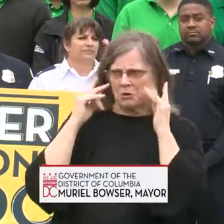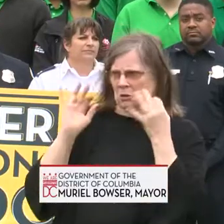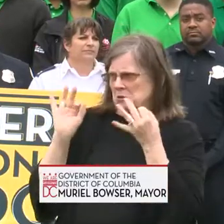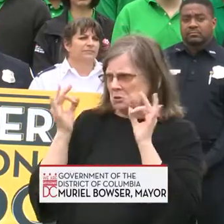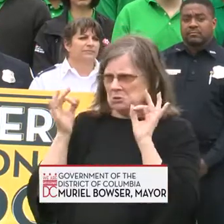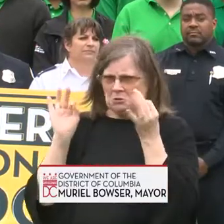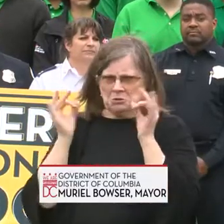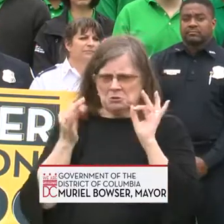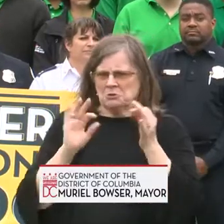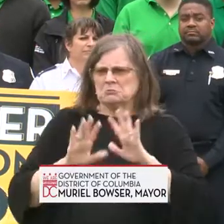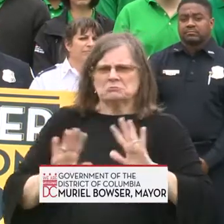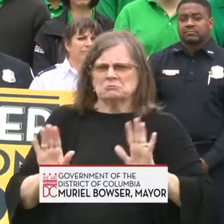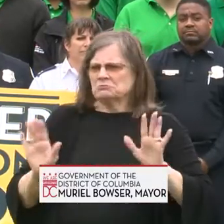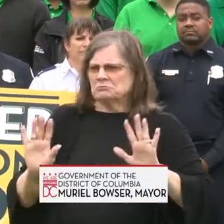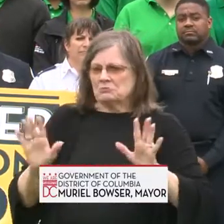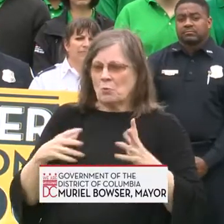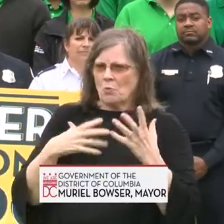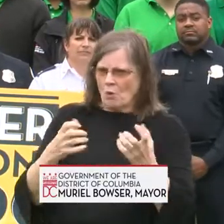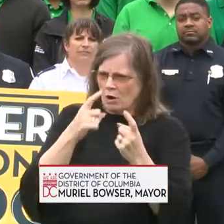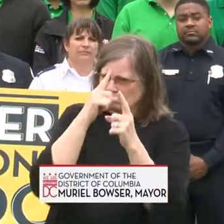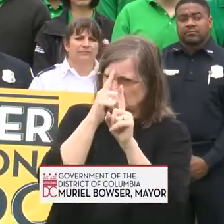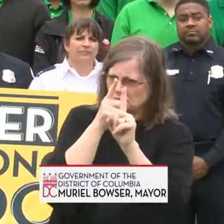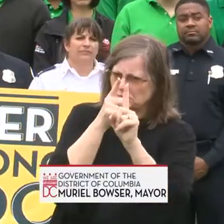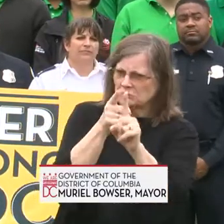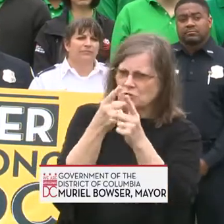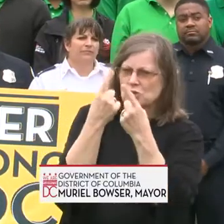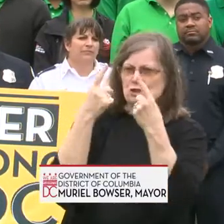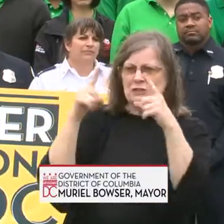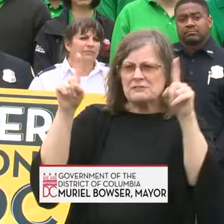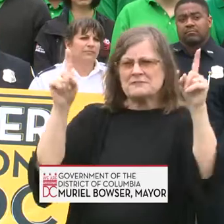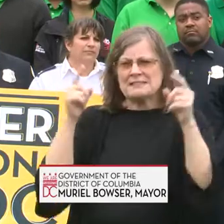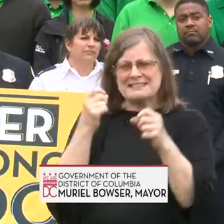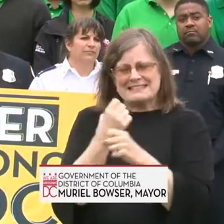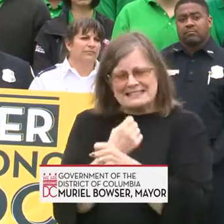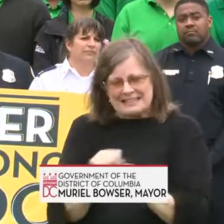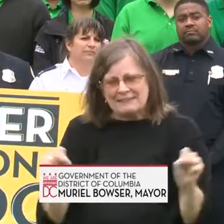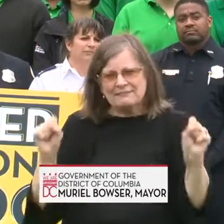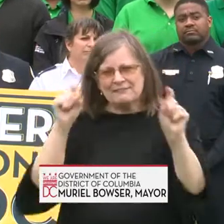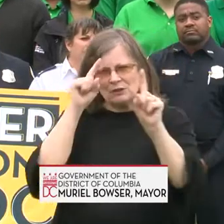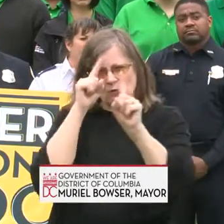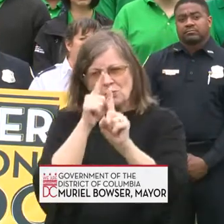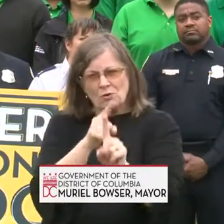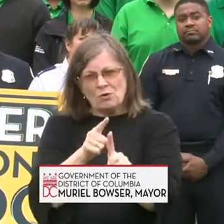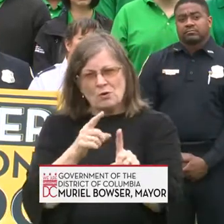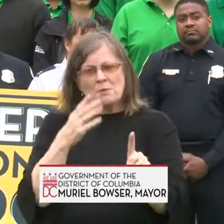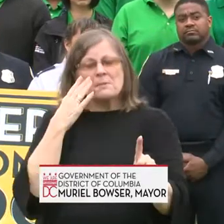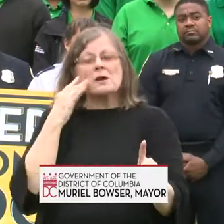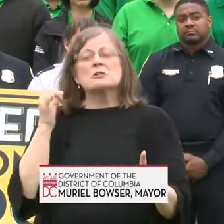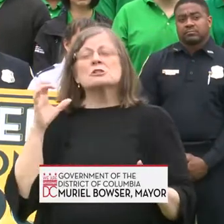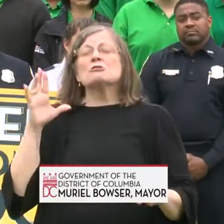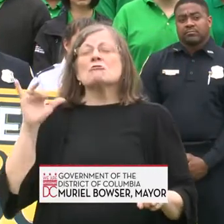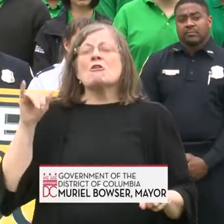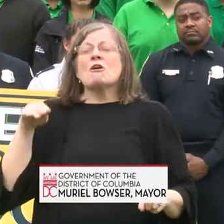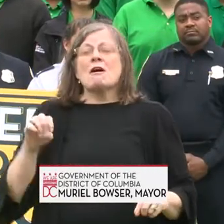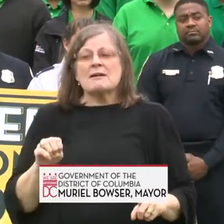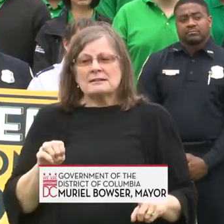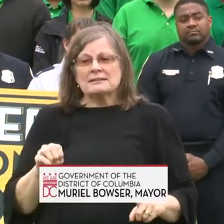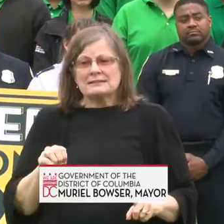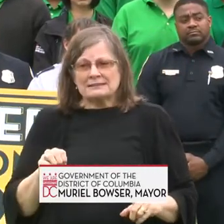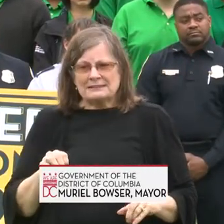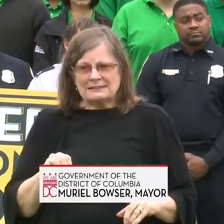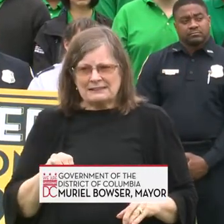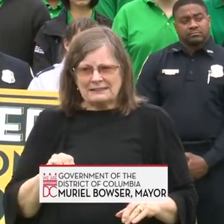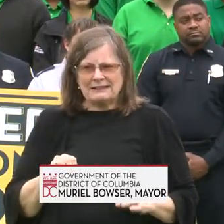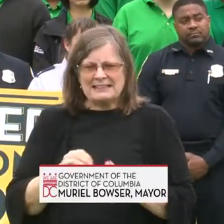our public safety goals is through the Summer Crime Initiative, but it's also in realizing some